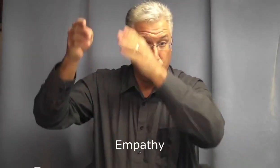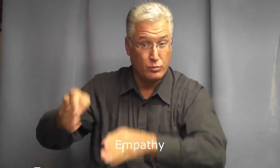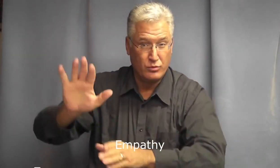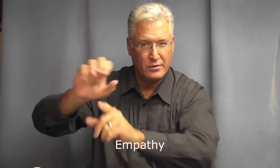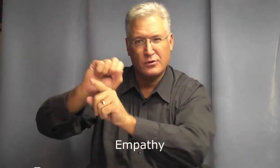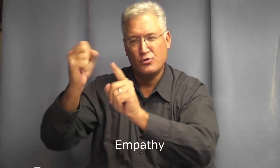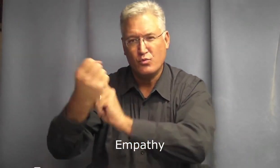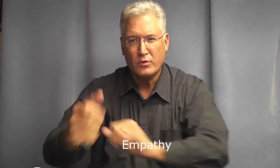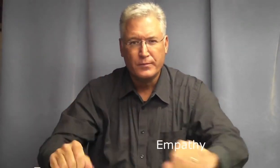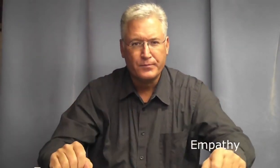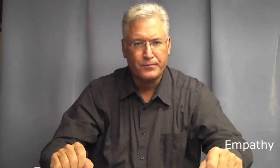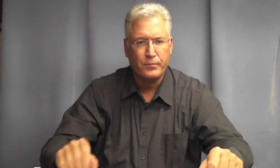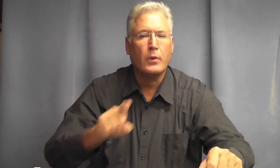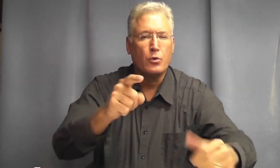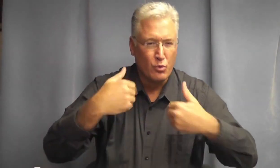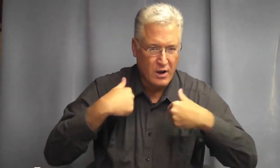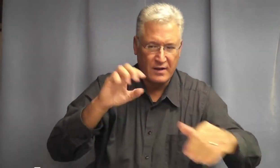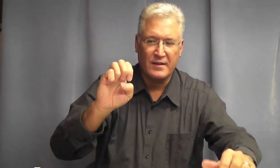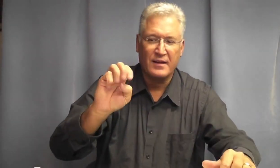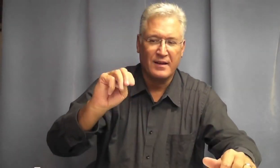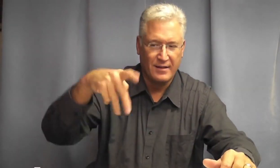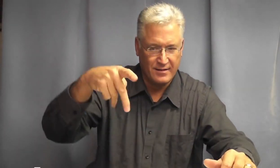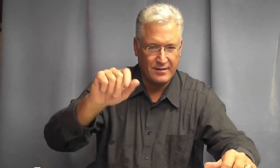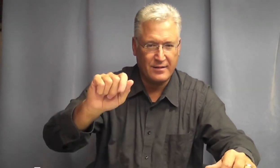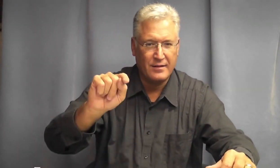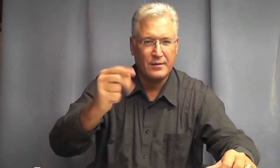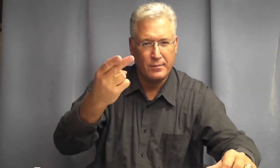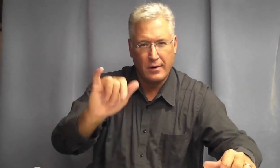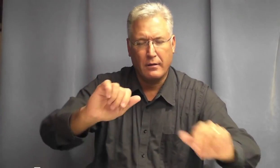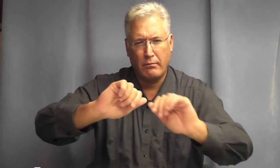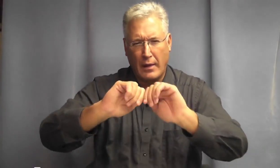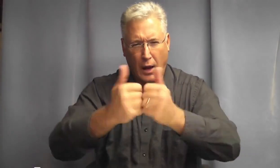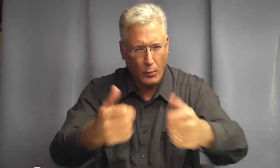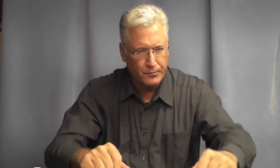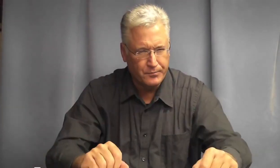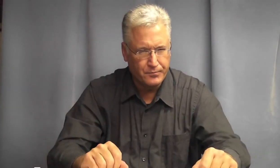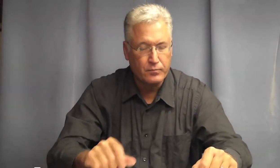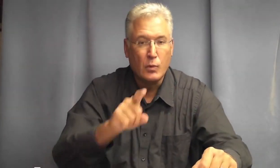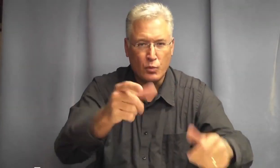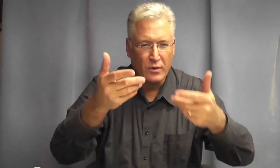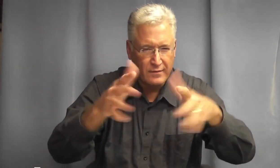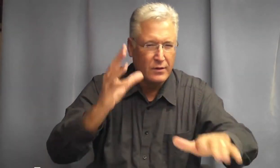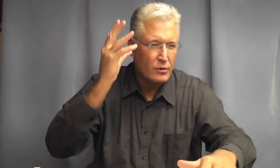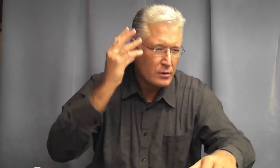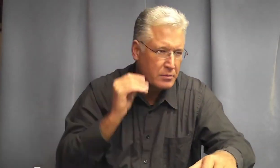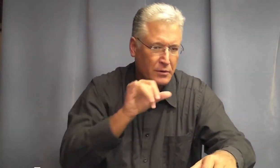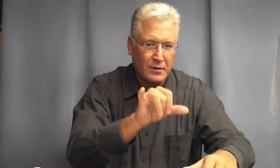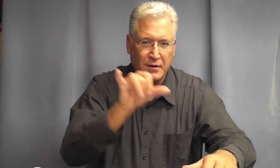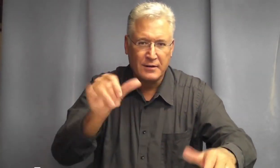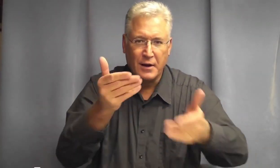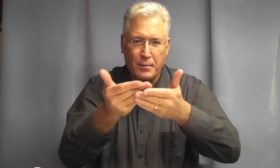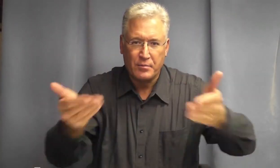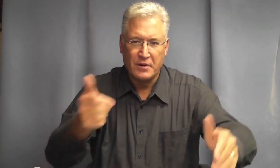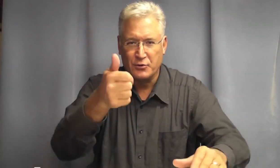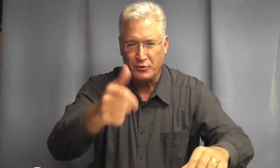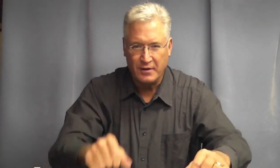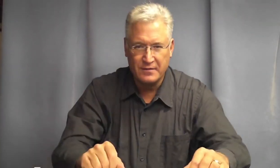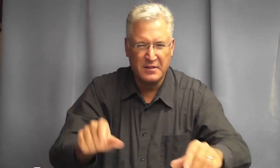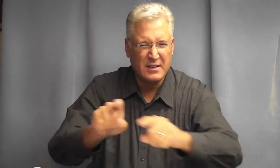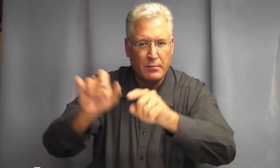we fully understand what a person's going through, their situation. And how do we have empathy? Well, we experience the